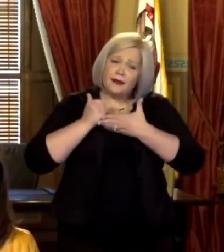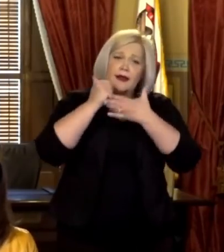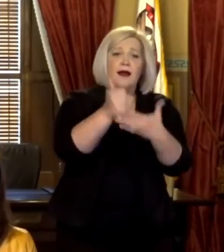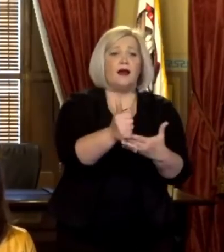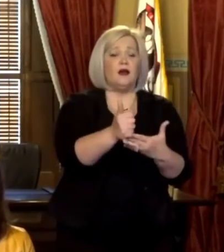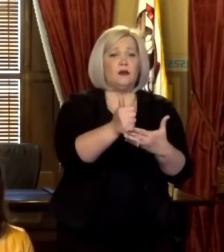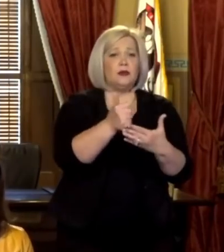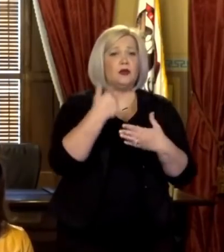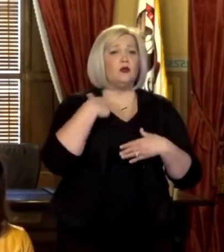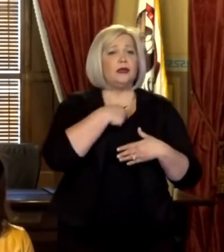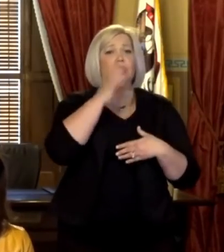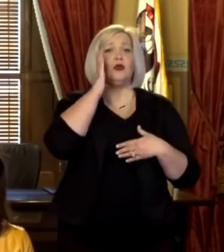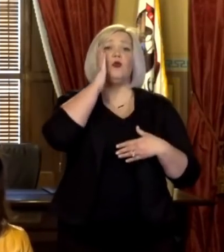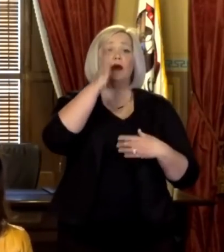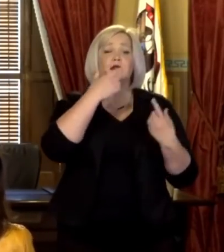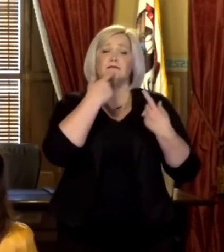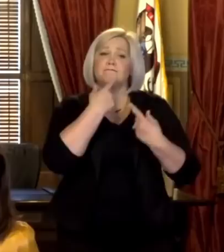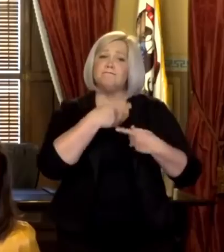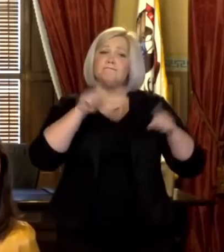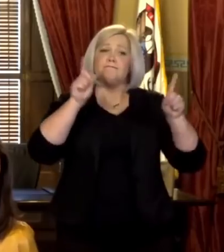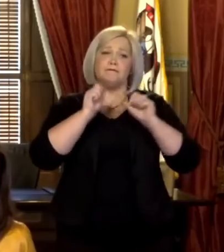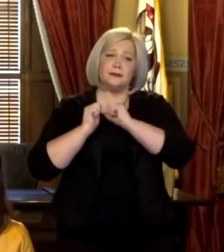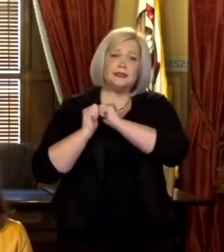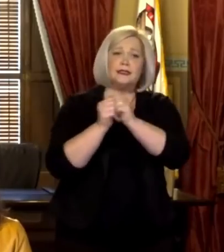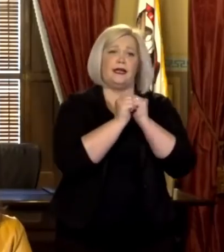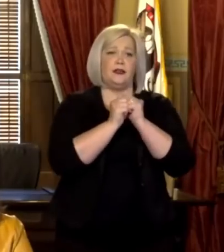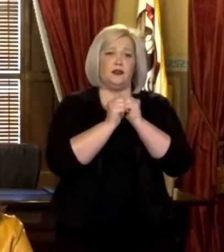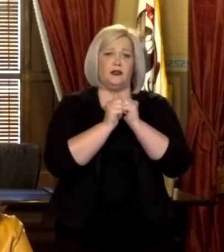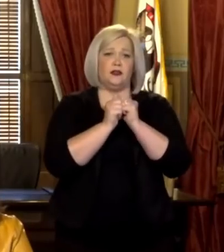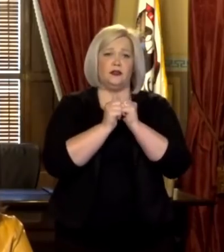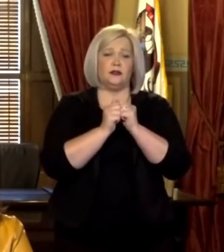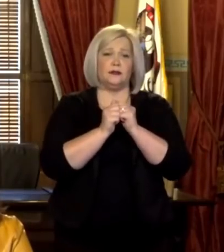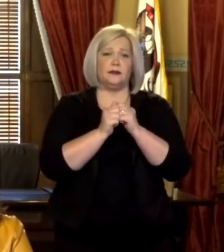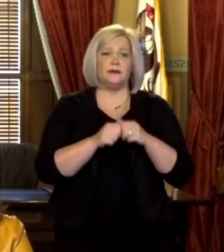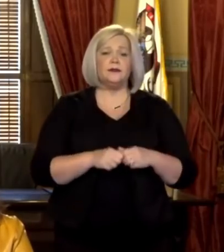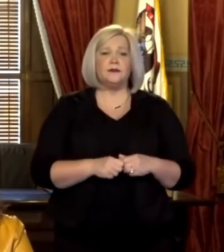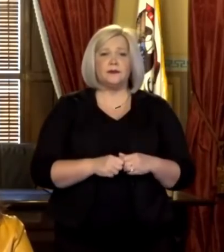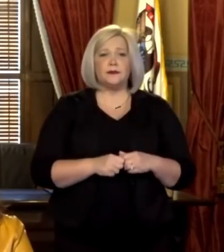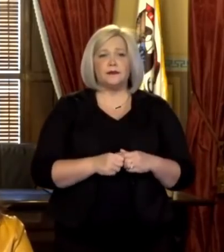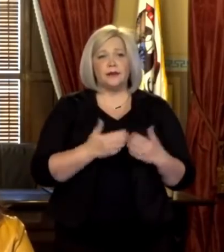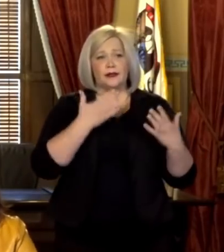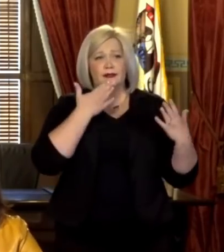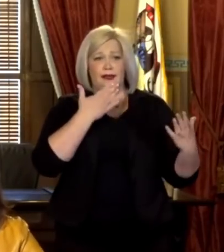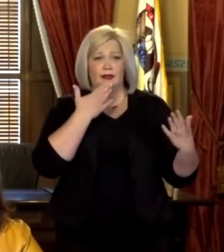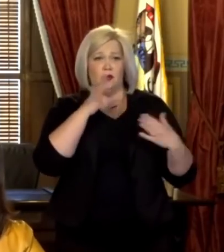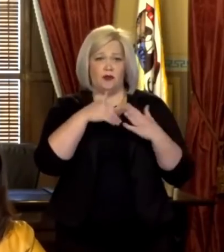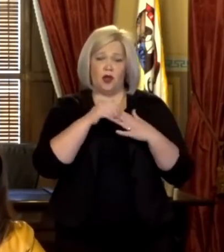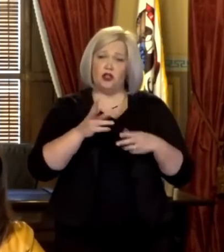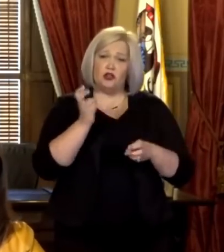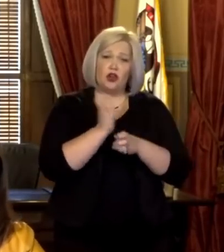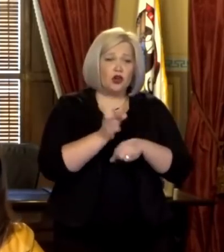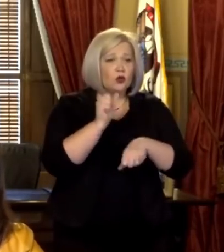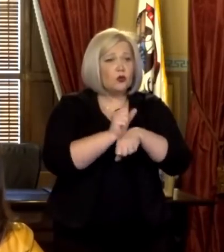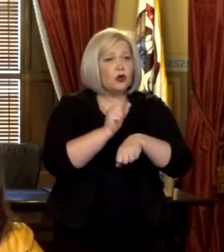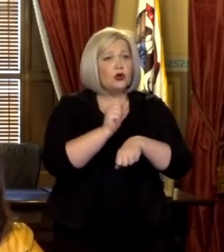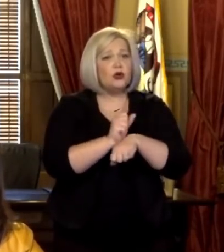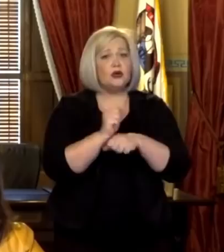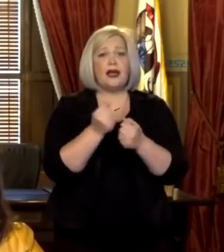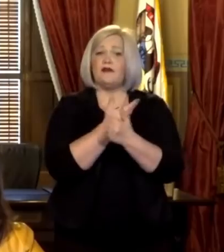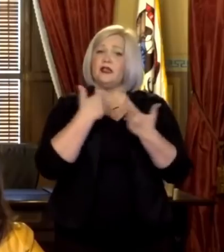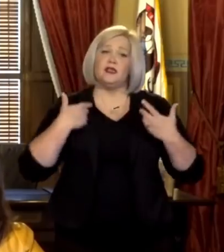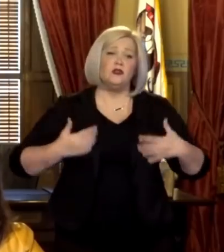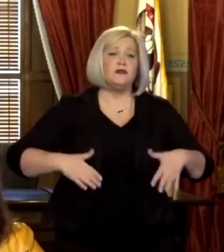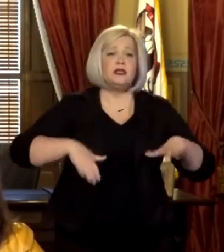And we will get through this together. I thank you for the hard work that you've done. I thank you for the sacrifice that you